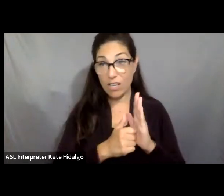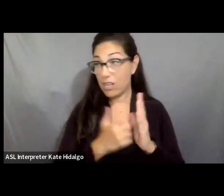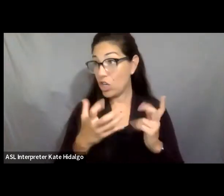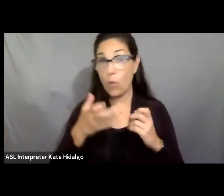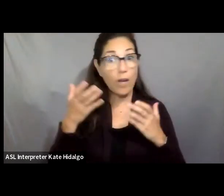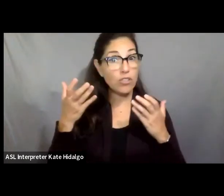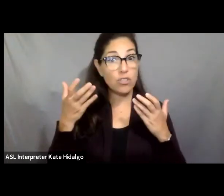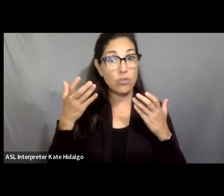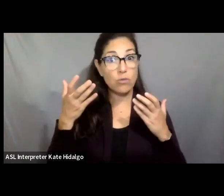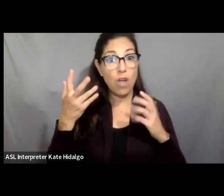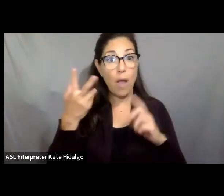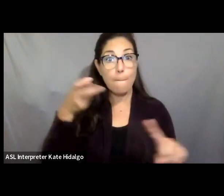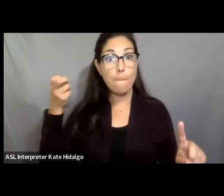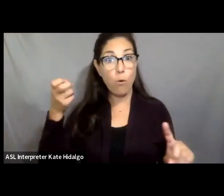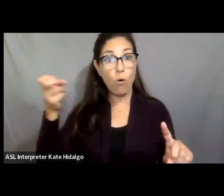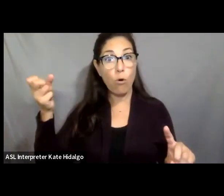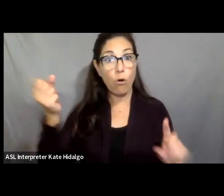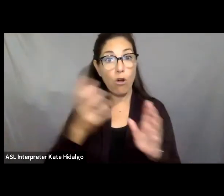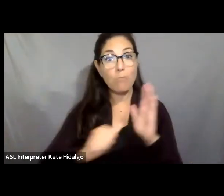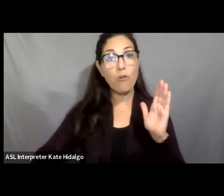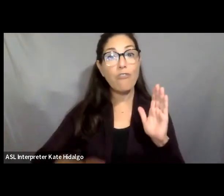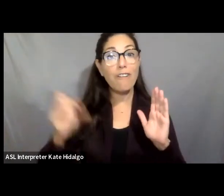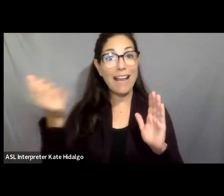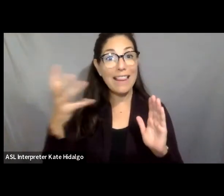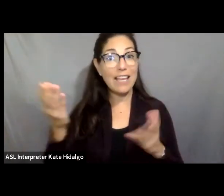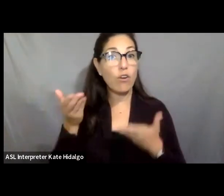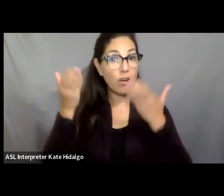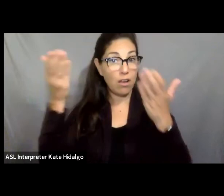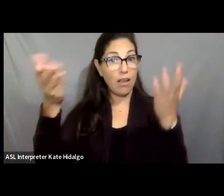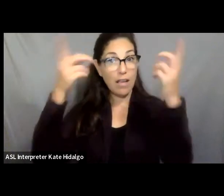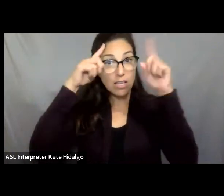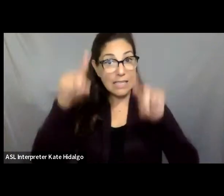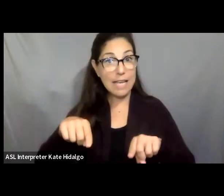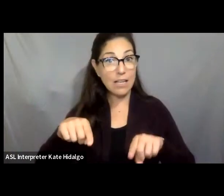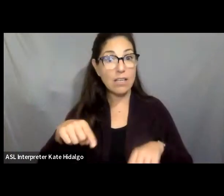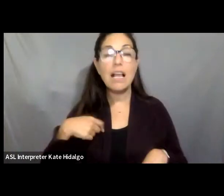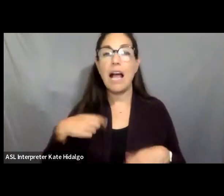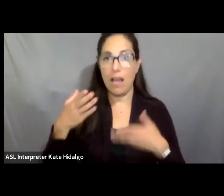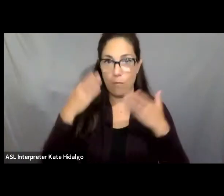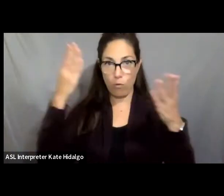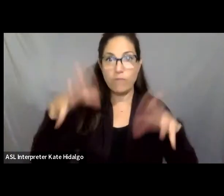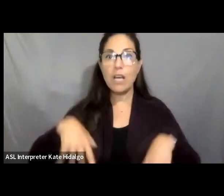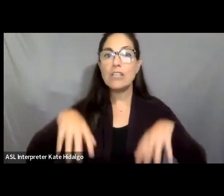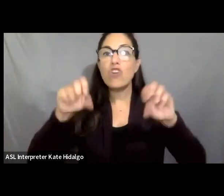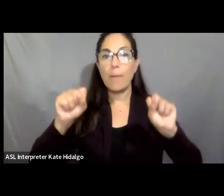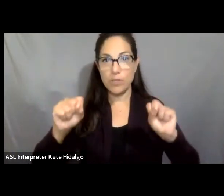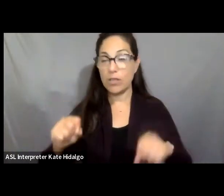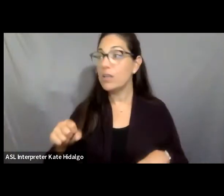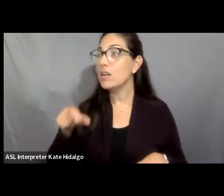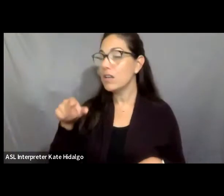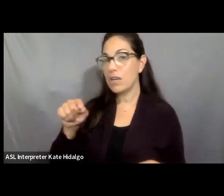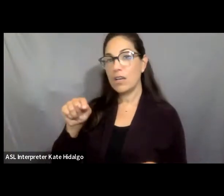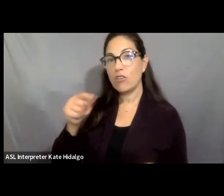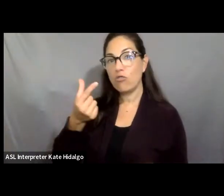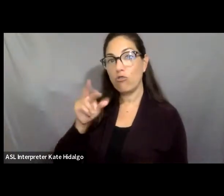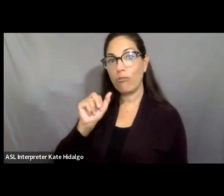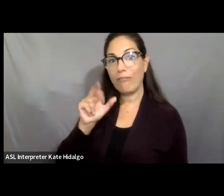to pull any item or approve the consent agenda? I'll move adoption. Okay, motion made by Trustee